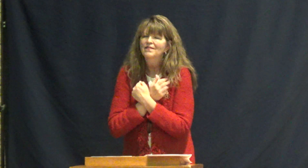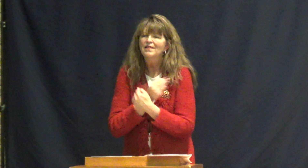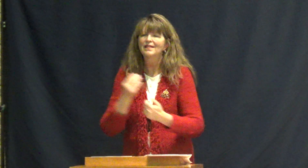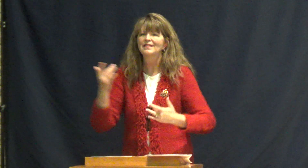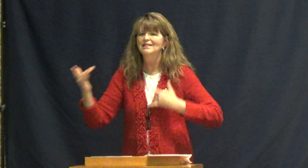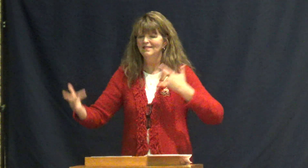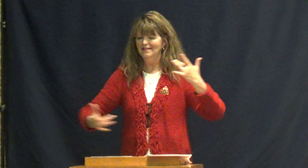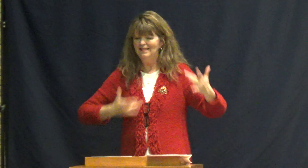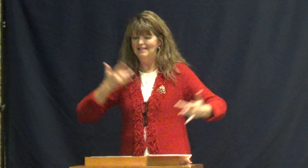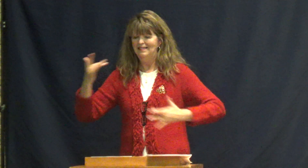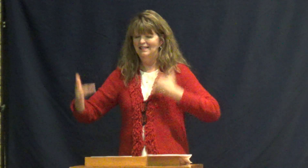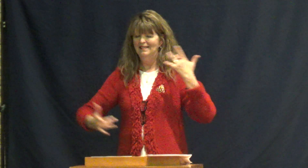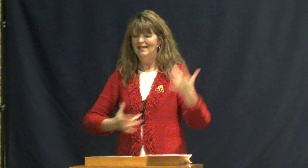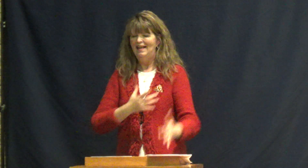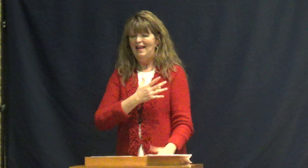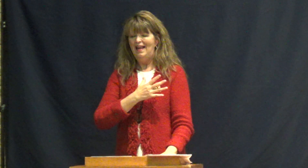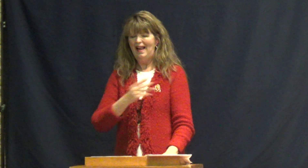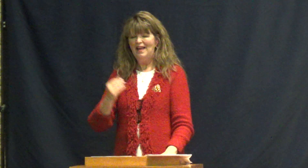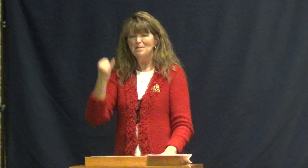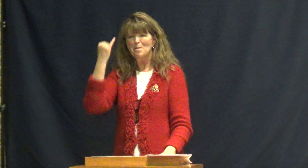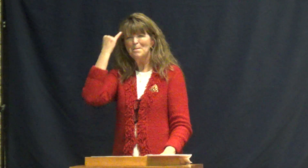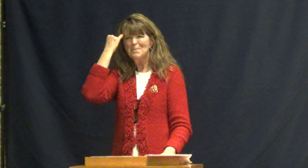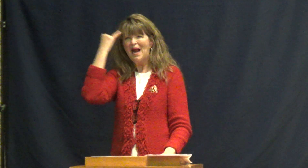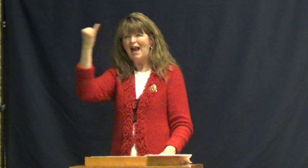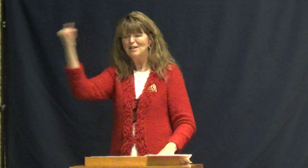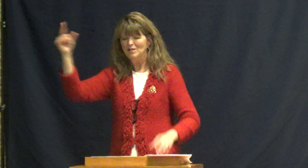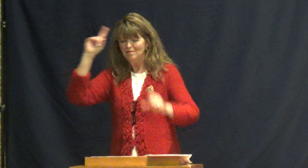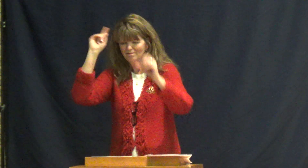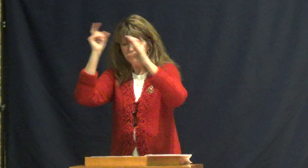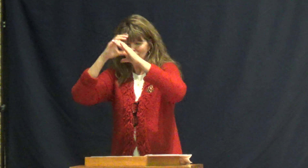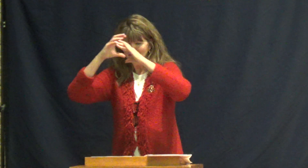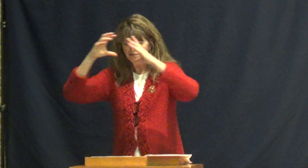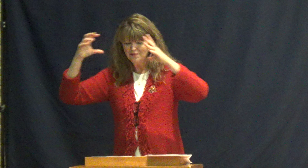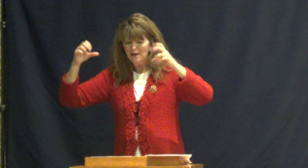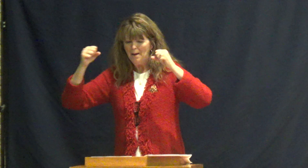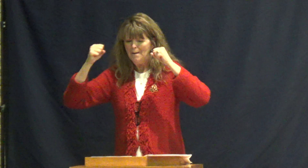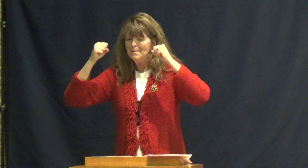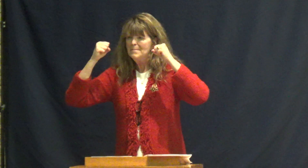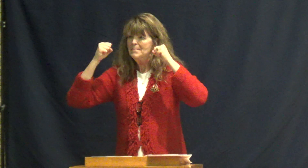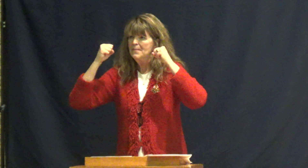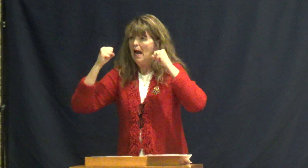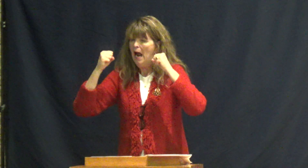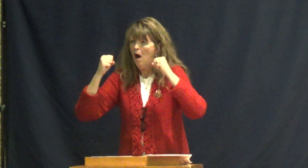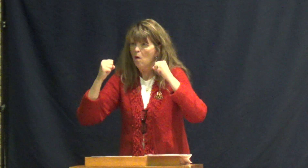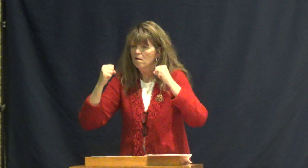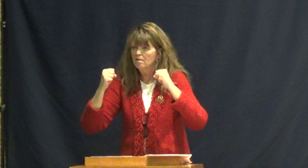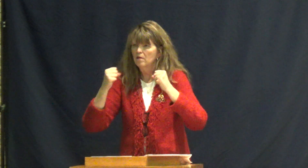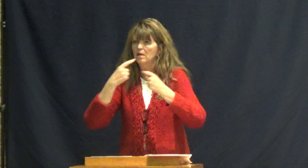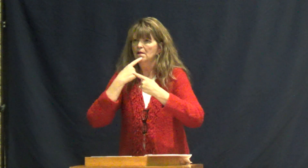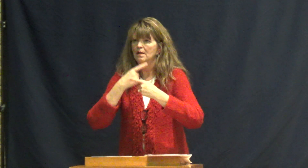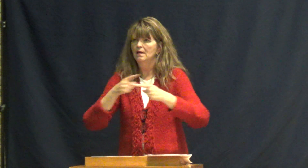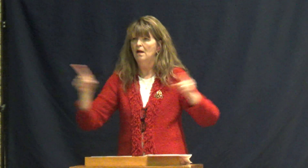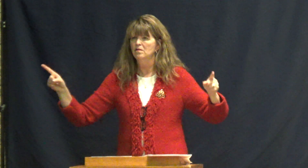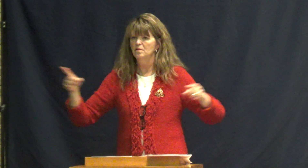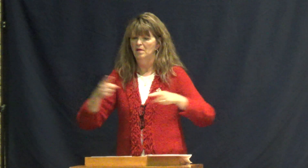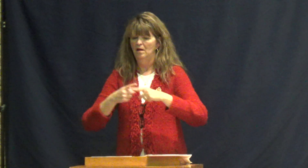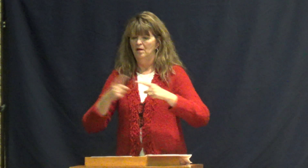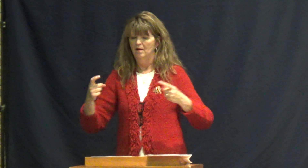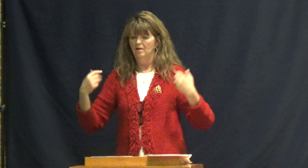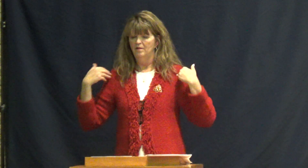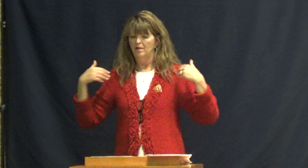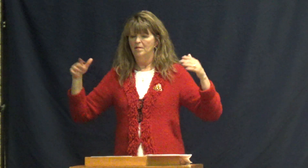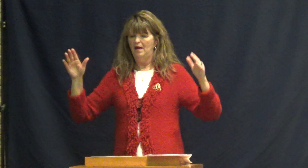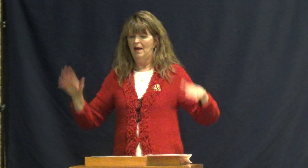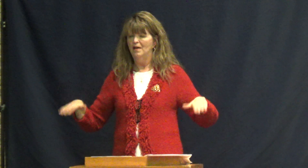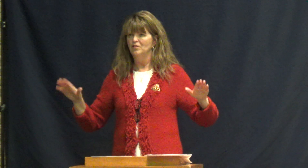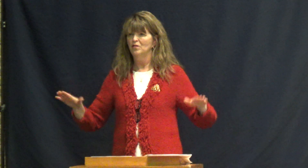in love and with excitement as you imagine the power